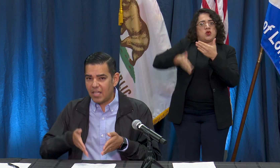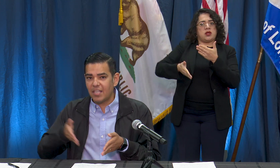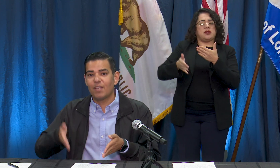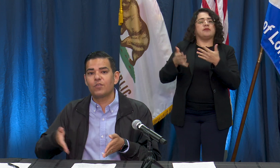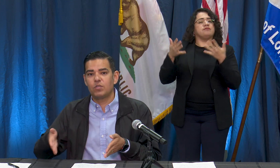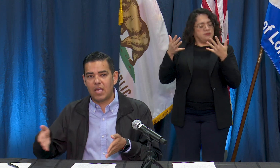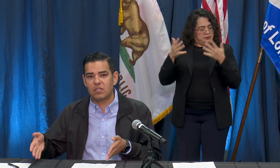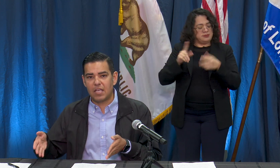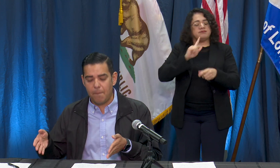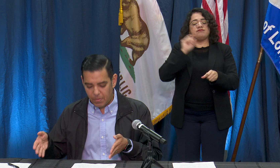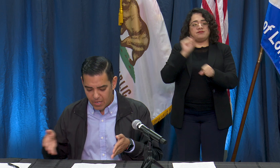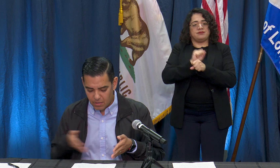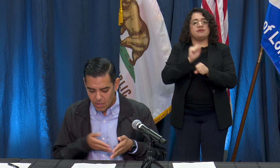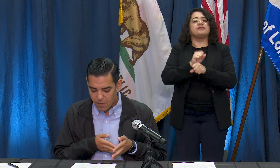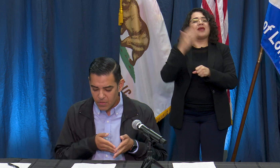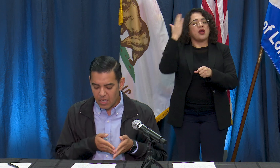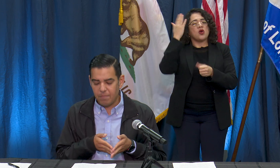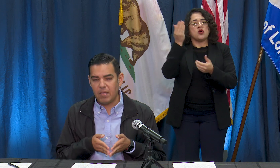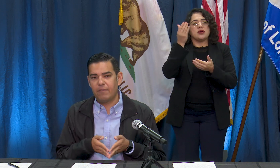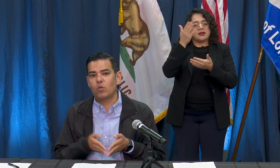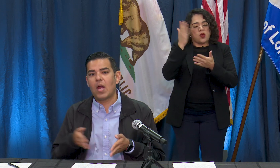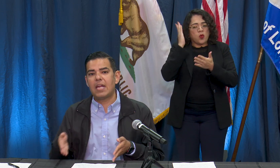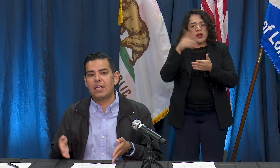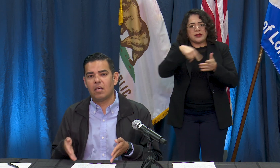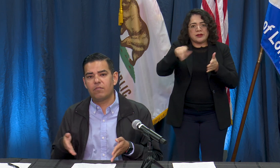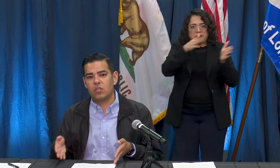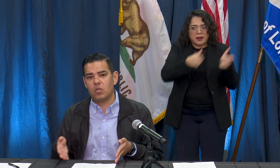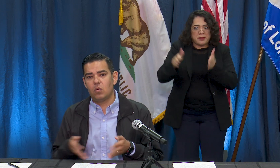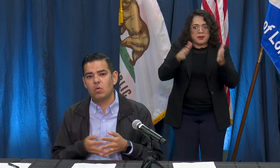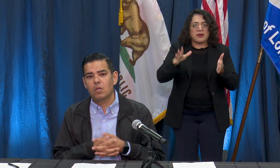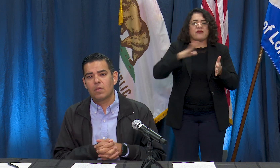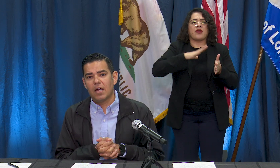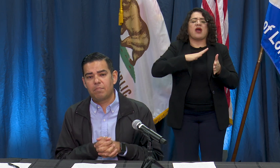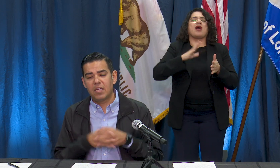are going to take a few days to implement, a